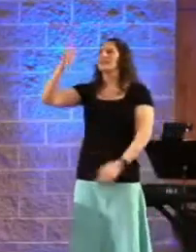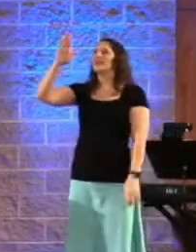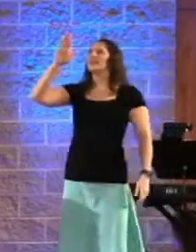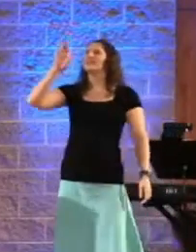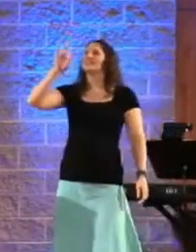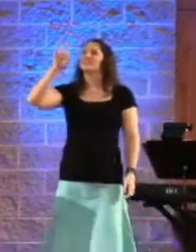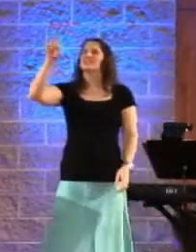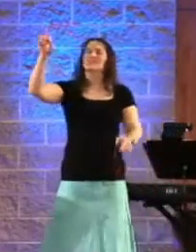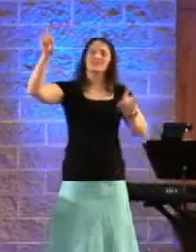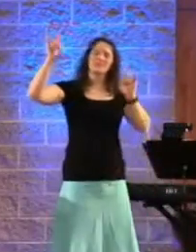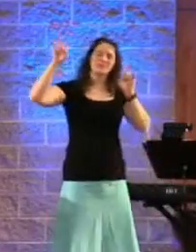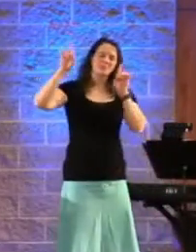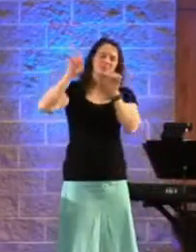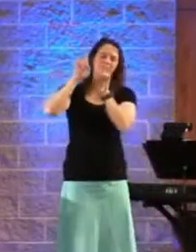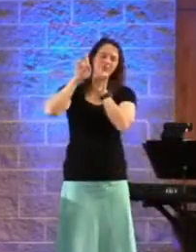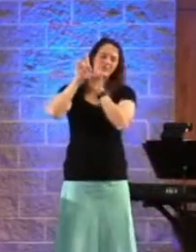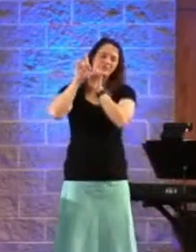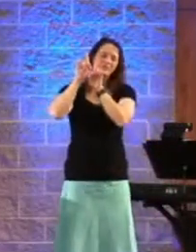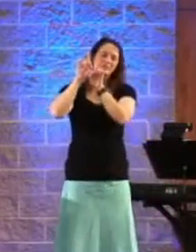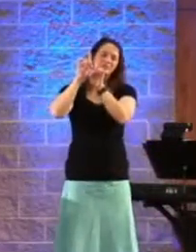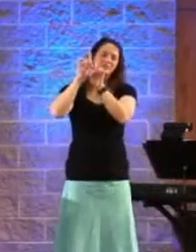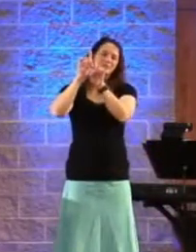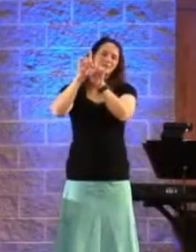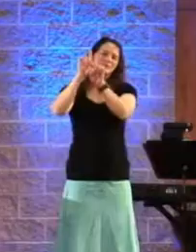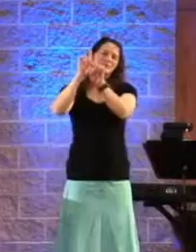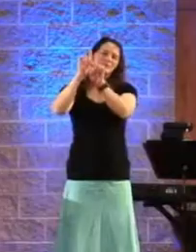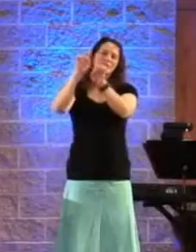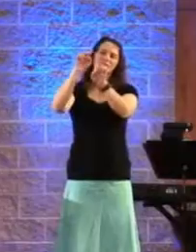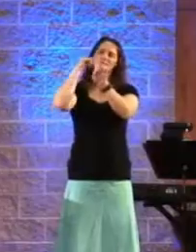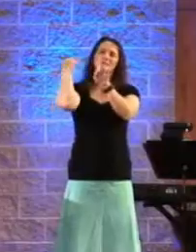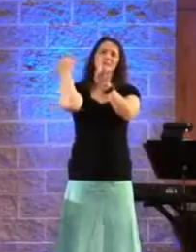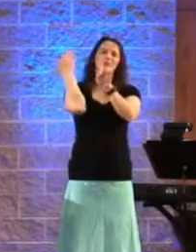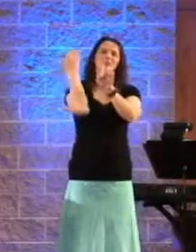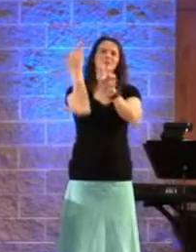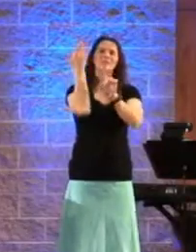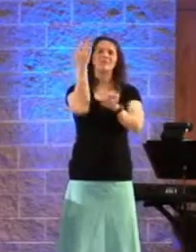mine. You are forever.